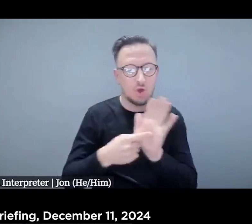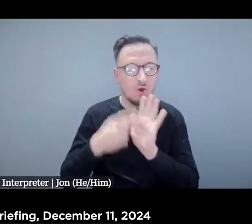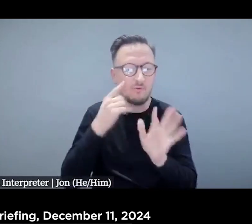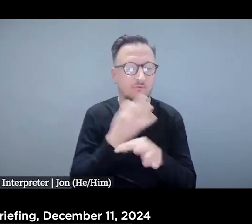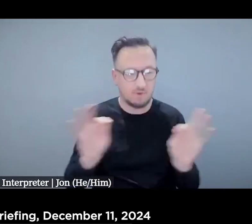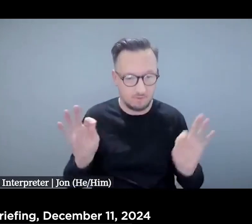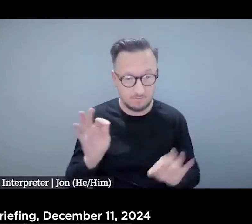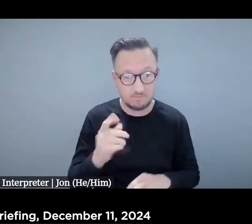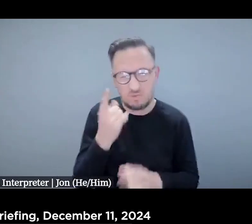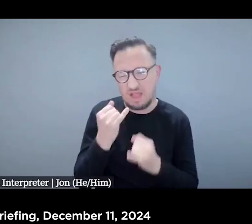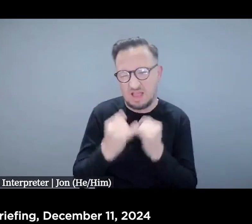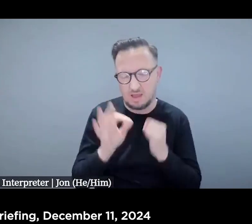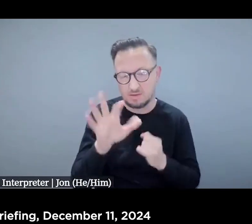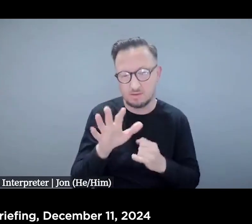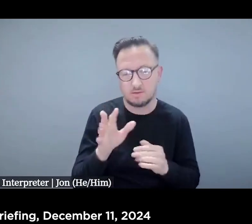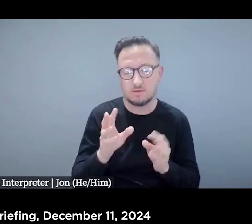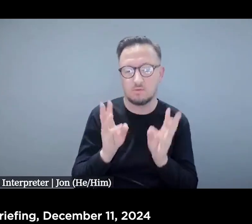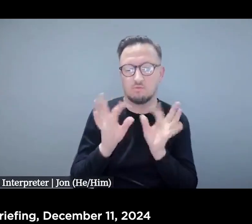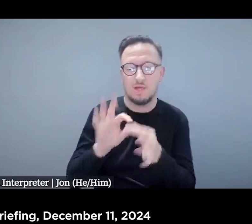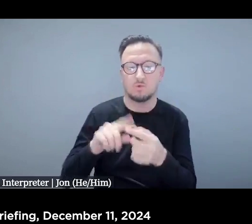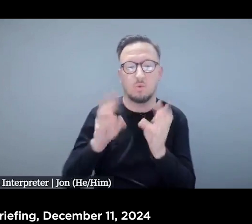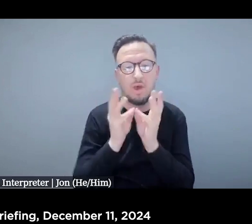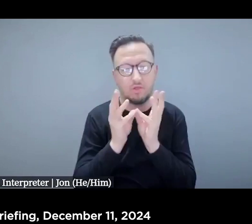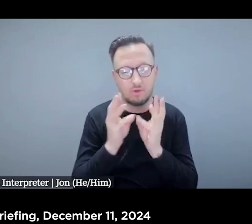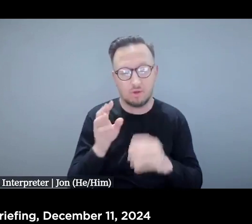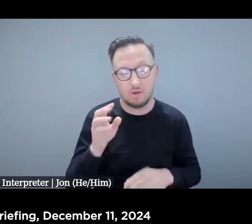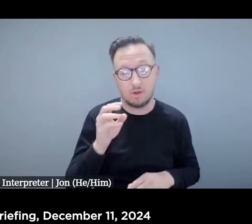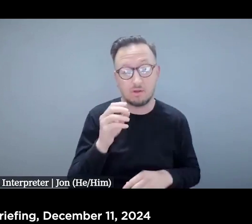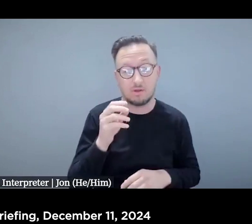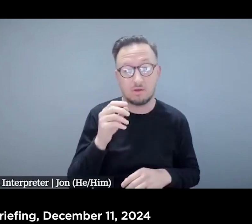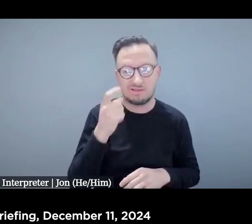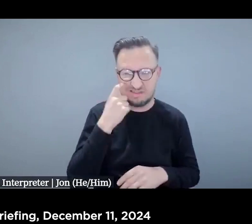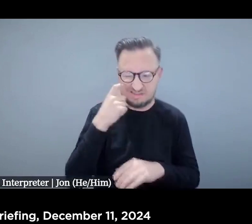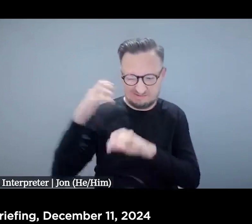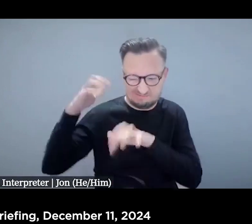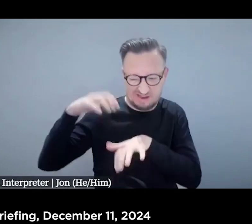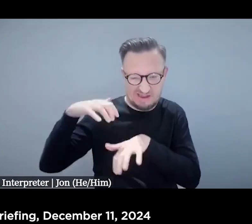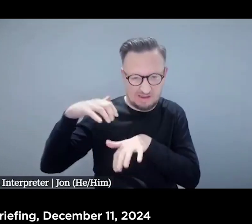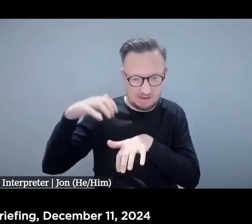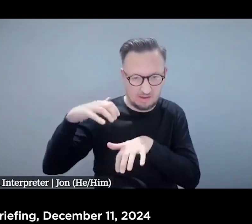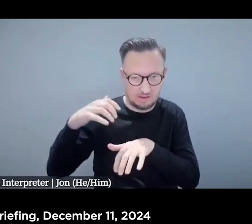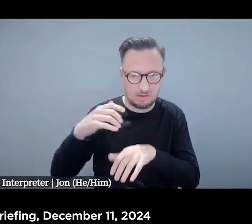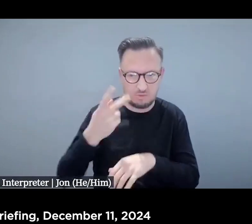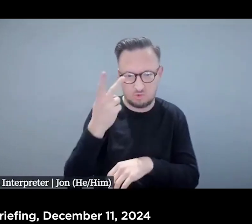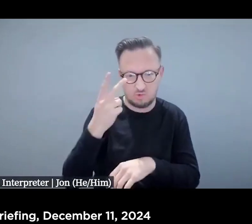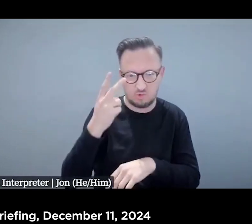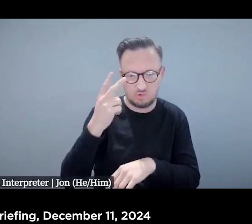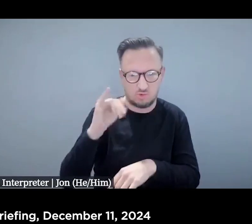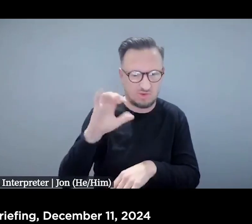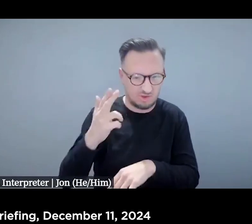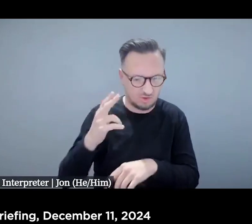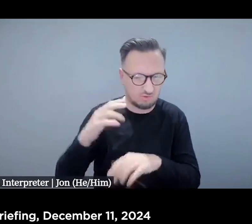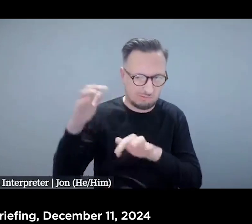One last note, a quick weather update. In light of the recent rainfall, with up to 2 inches of rain in some areas of our